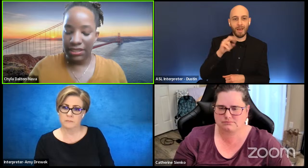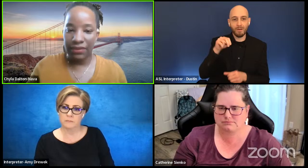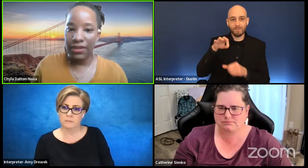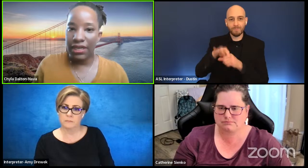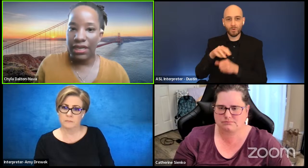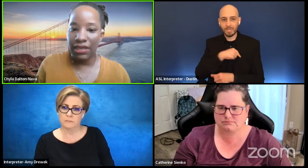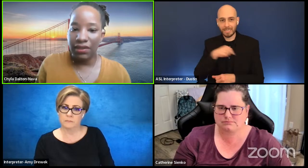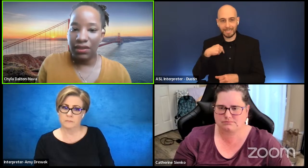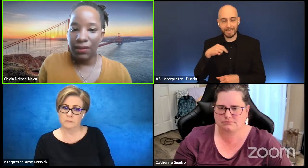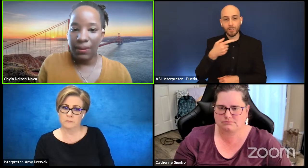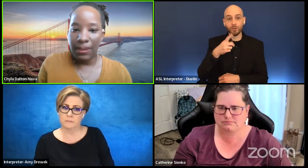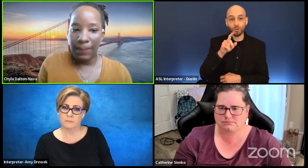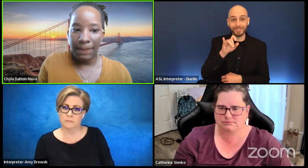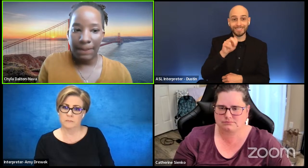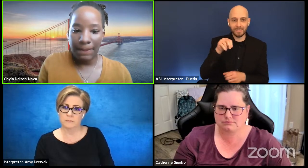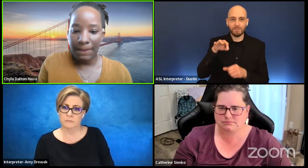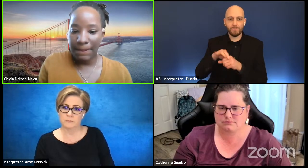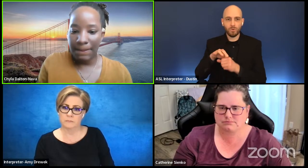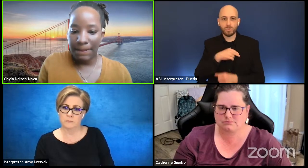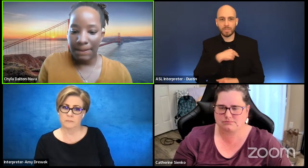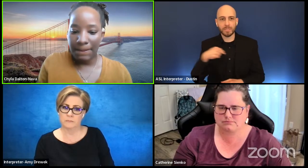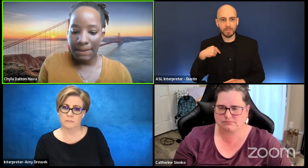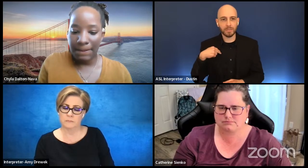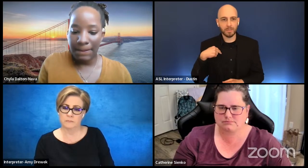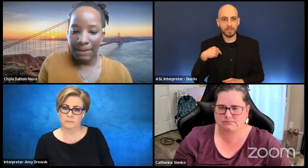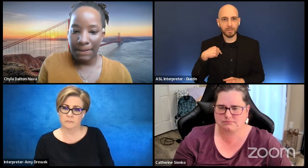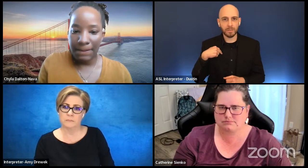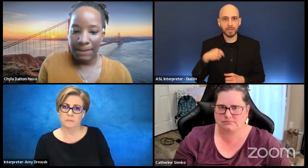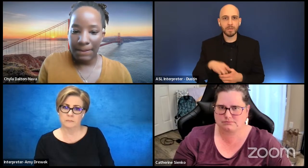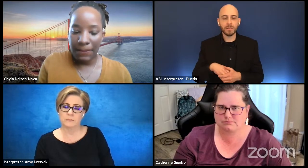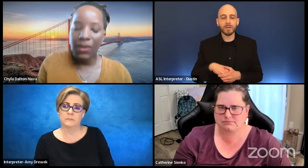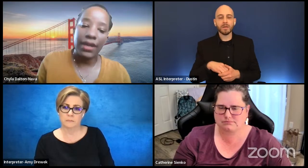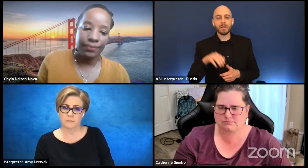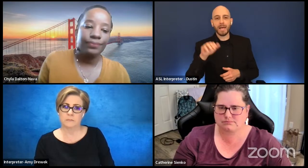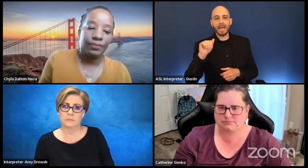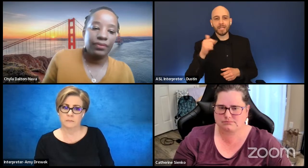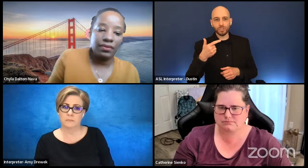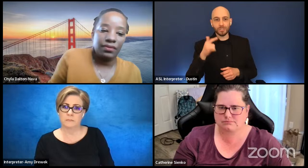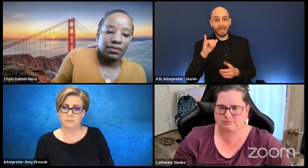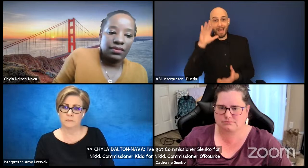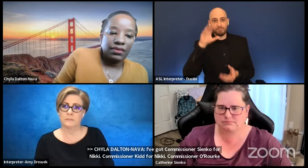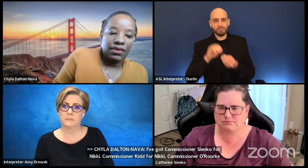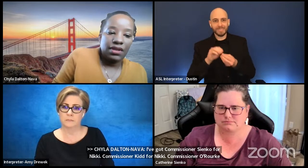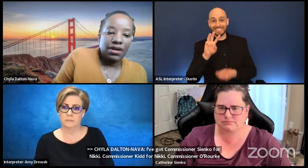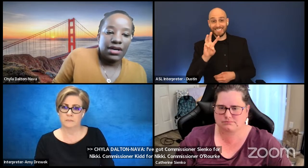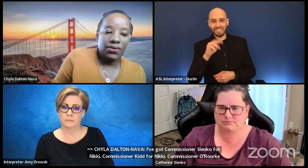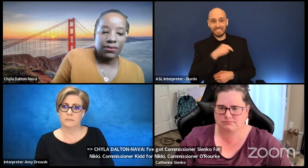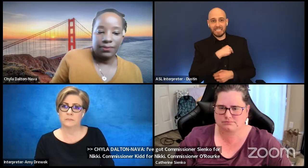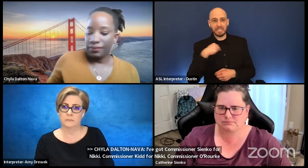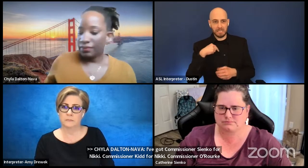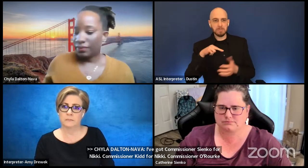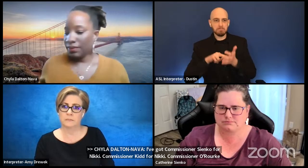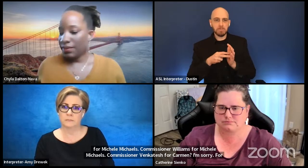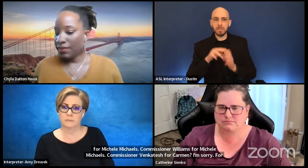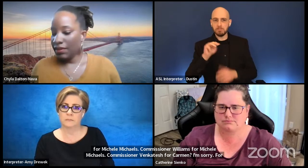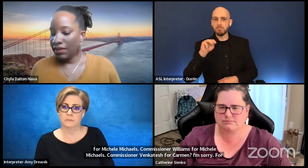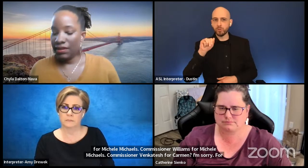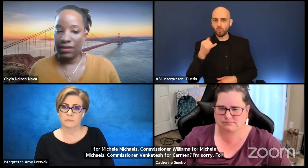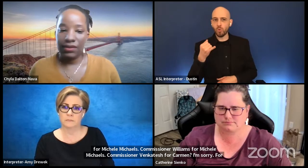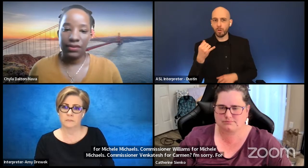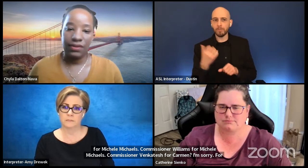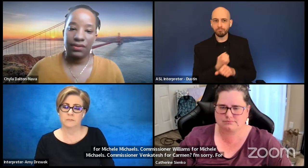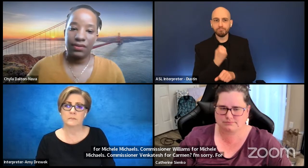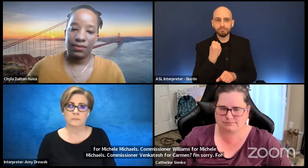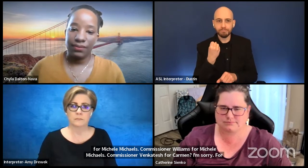Commissioner Goodstein for Nikki. That is 6 for Nikki, Okay. so that's the majority. All right,